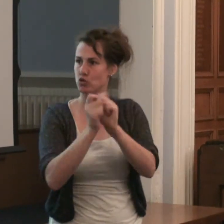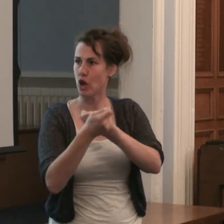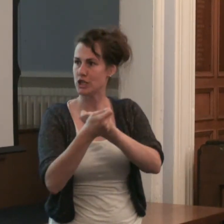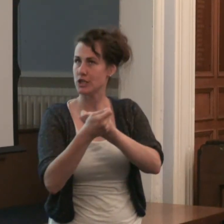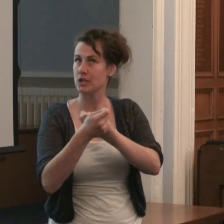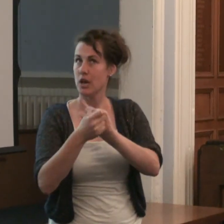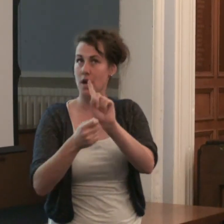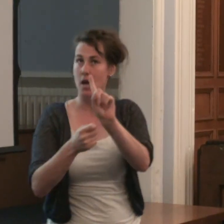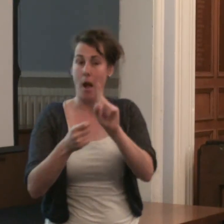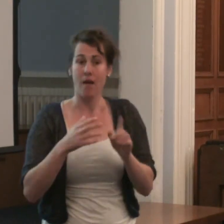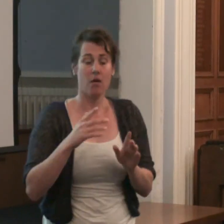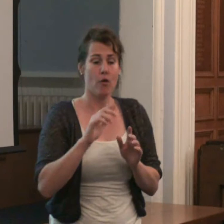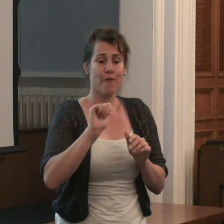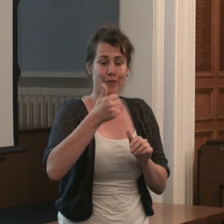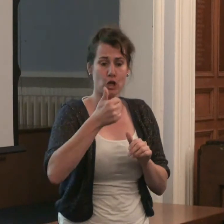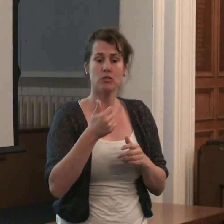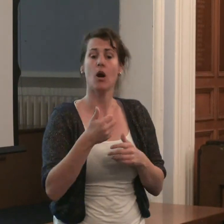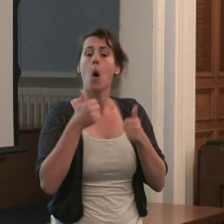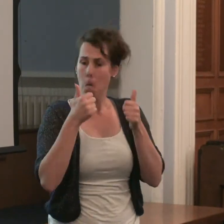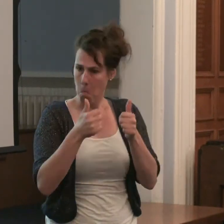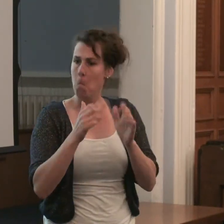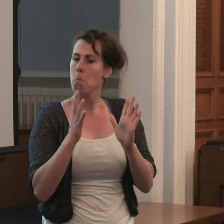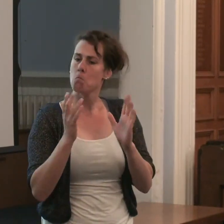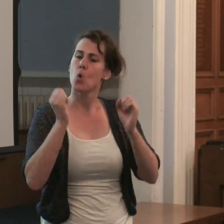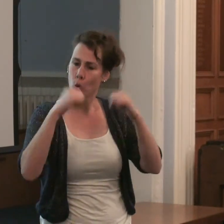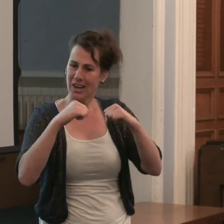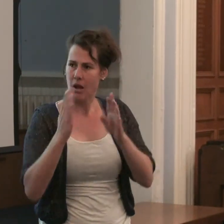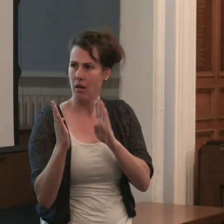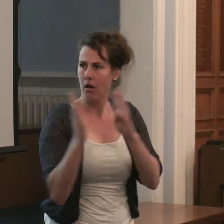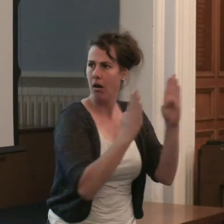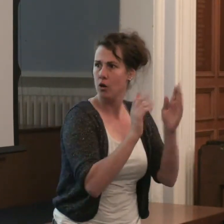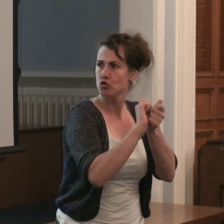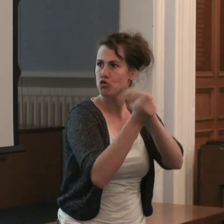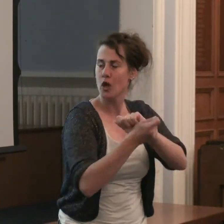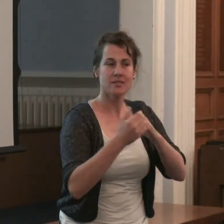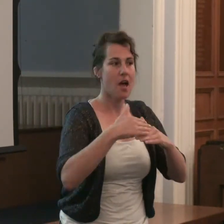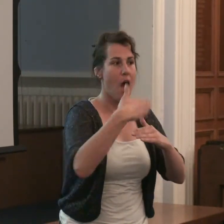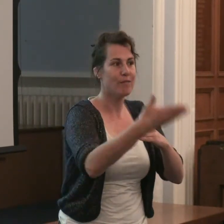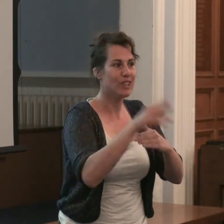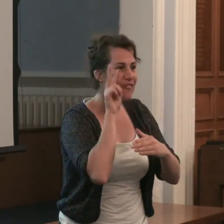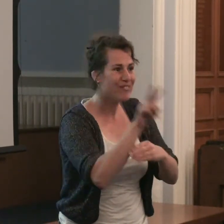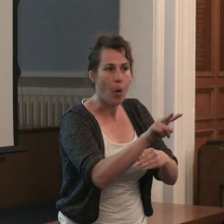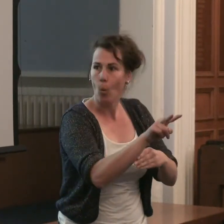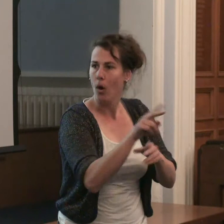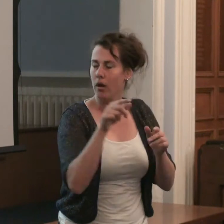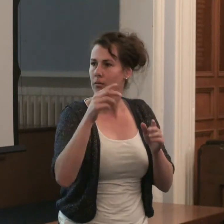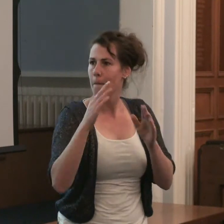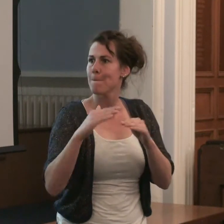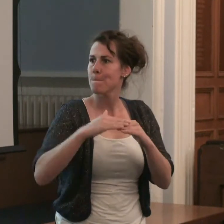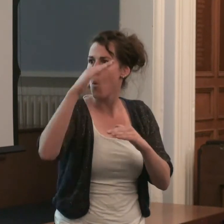points. I think you talked about the negative changes and the shift that people